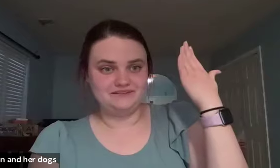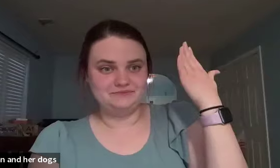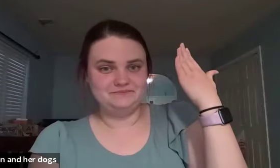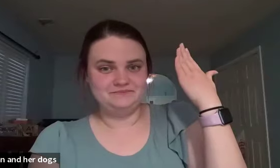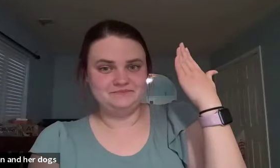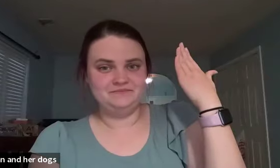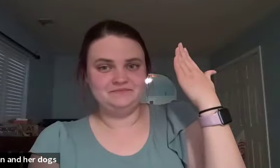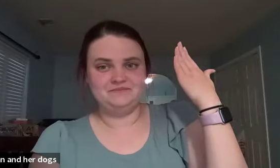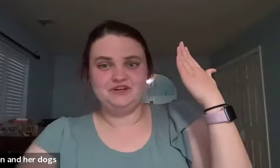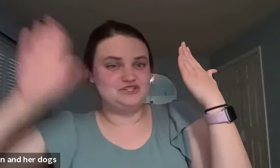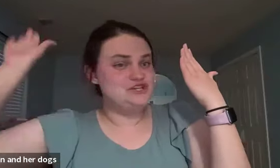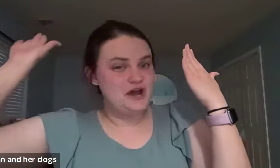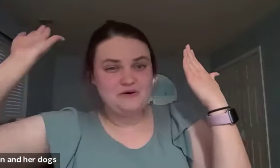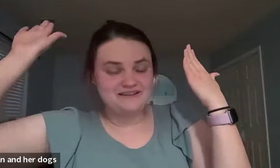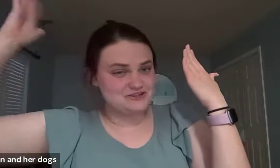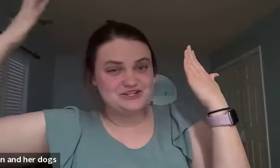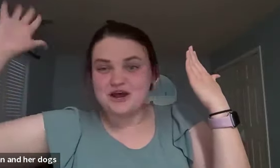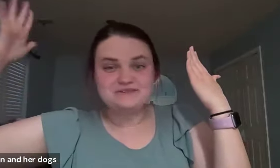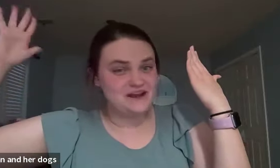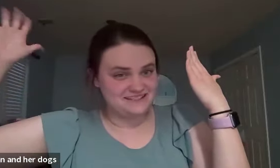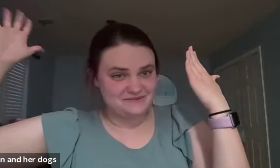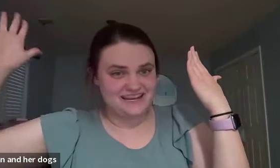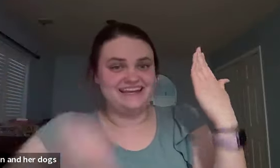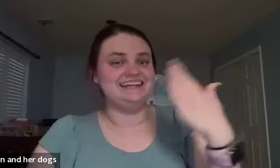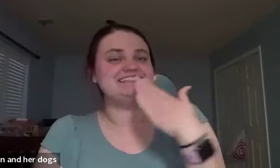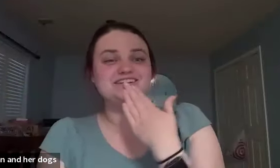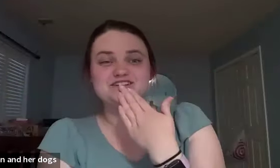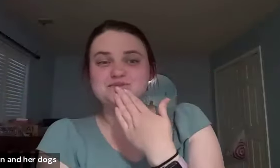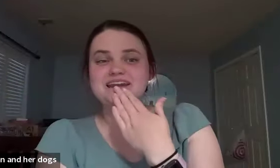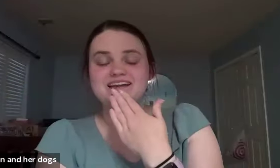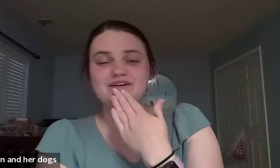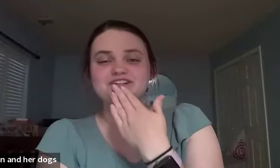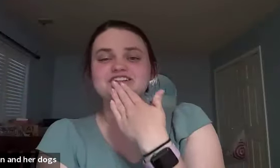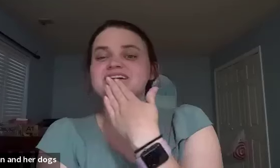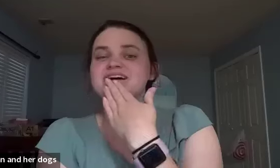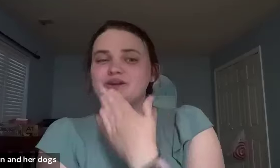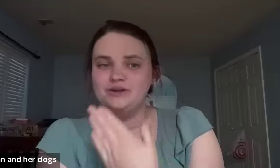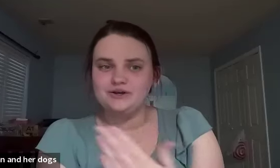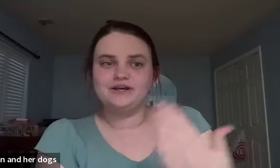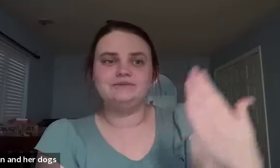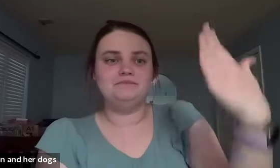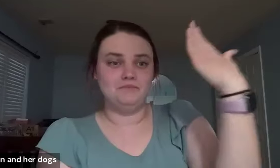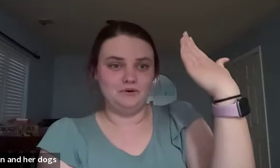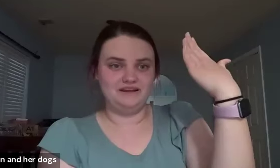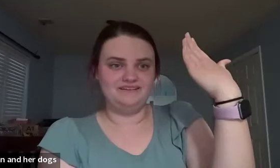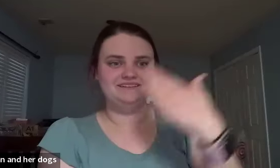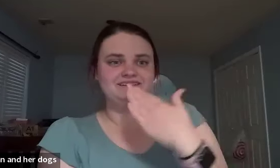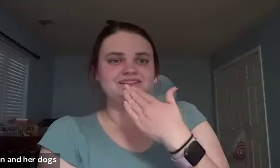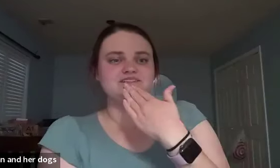morning. There's no non-dominant hand. It is literally just one hand on your chin. Good morning. I'm